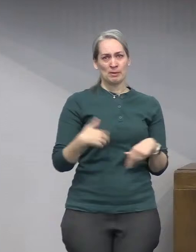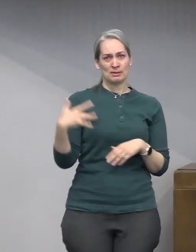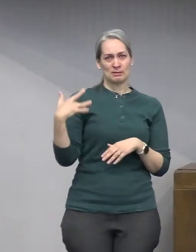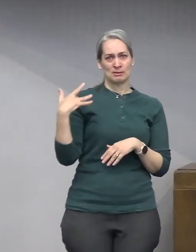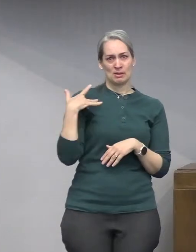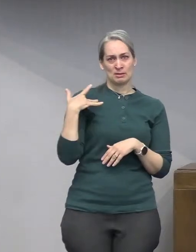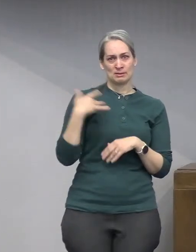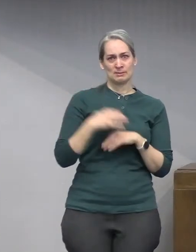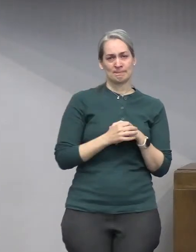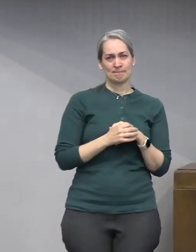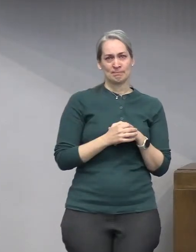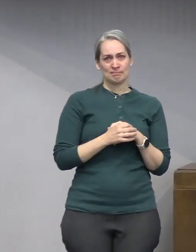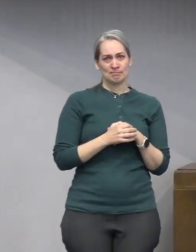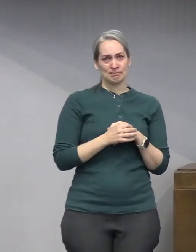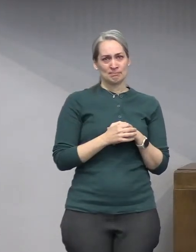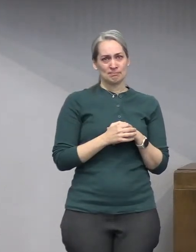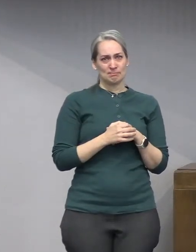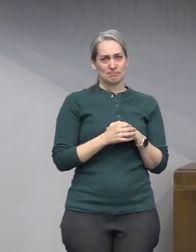touch?